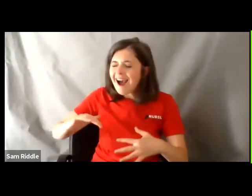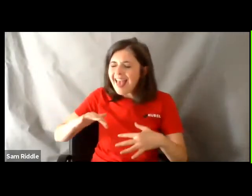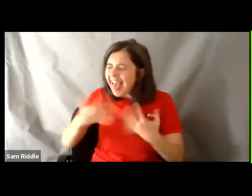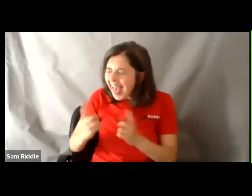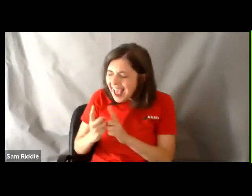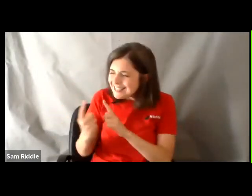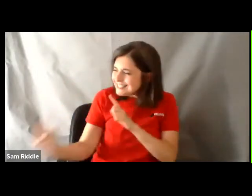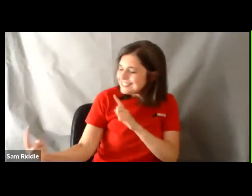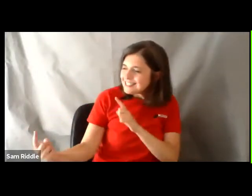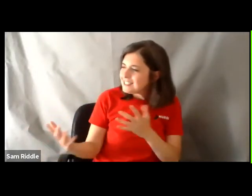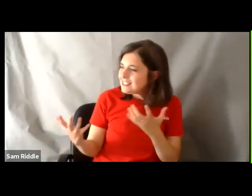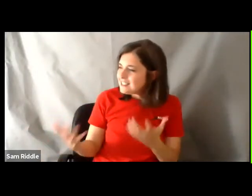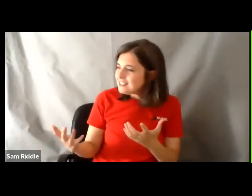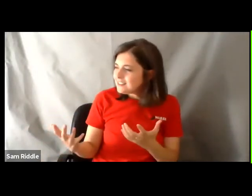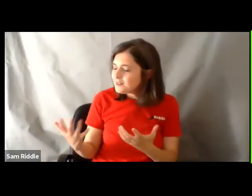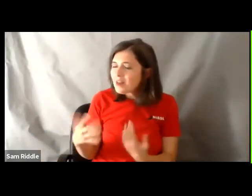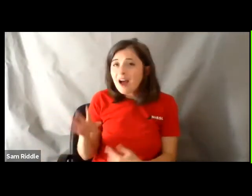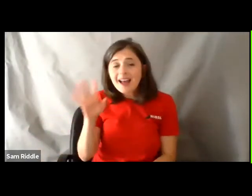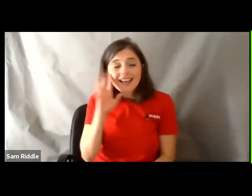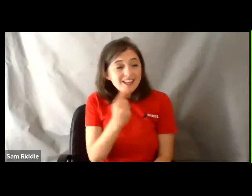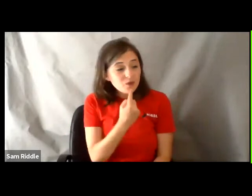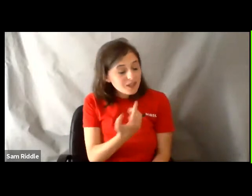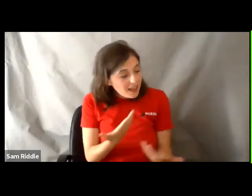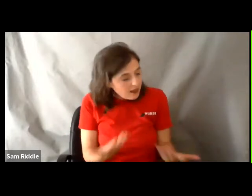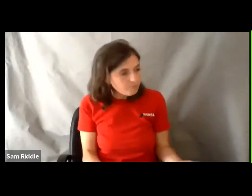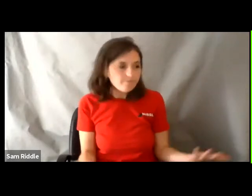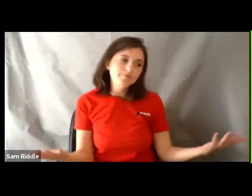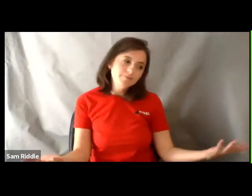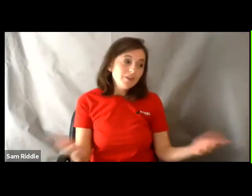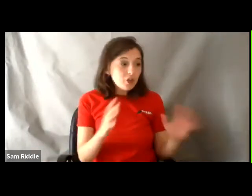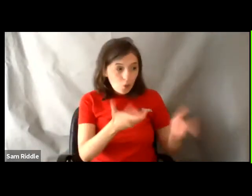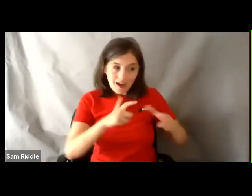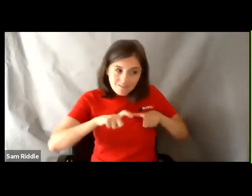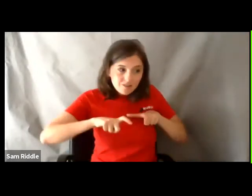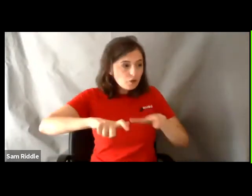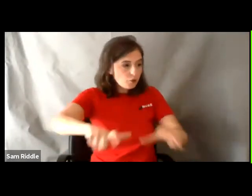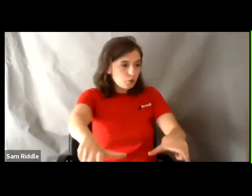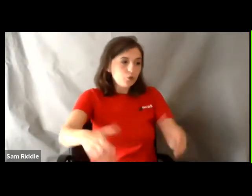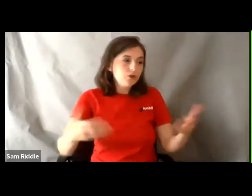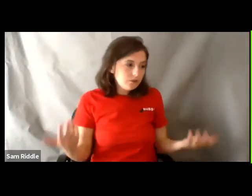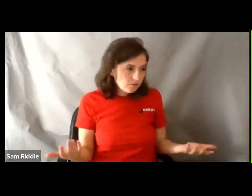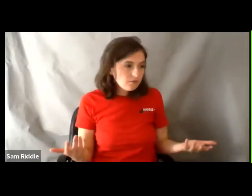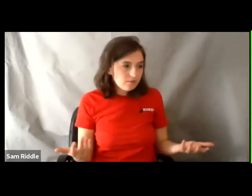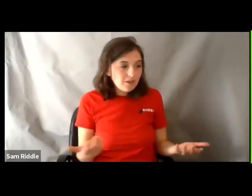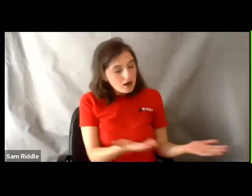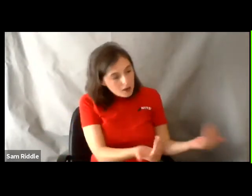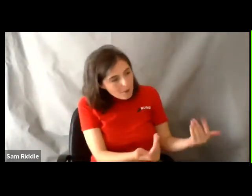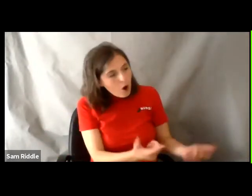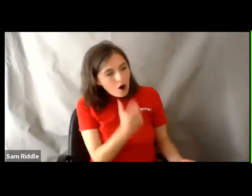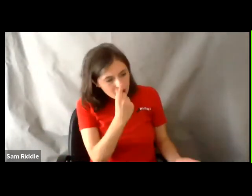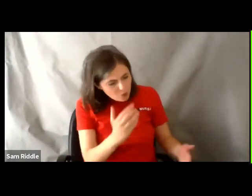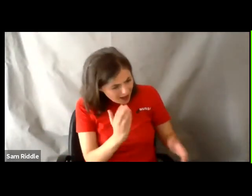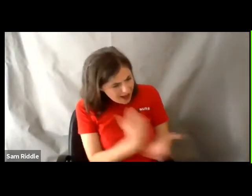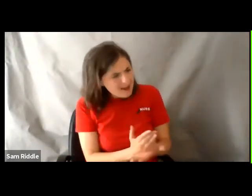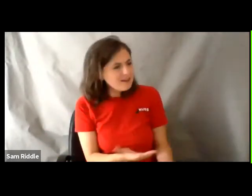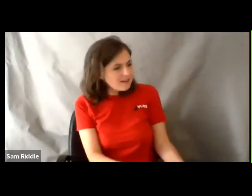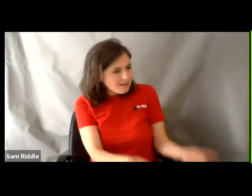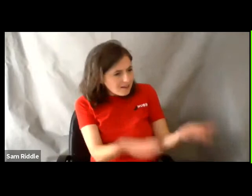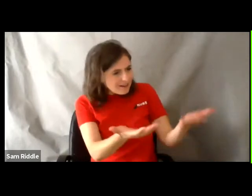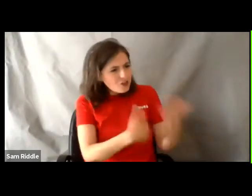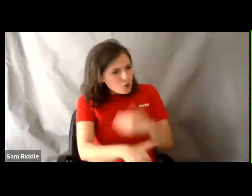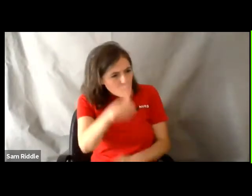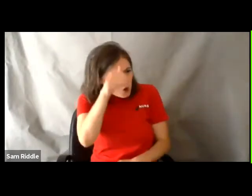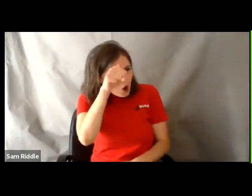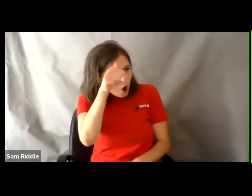apart. I hear you saying to me, you have to go on. Come on, you can do this. You